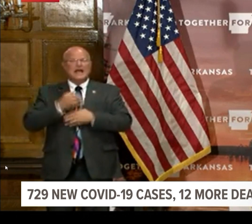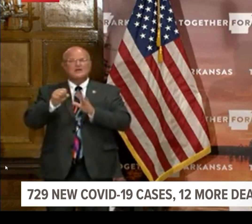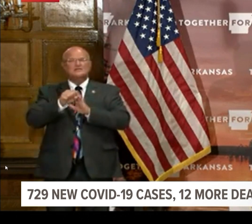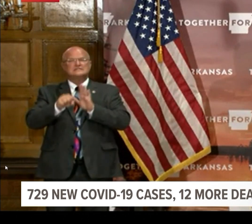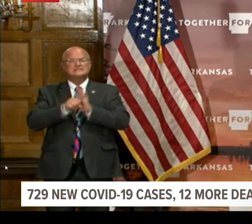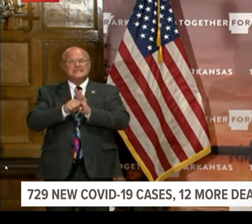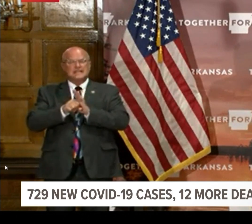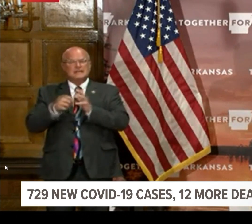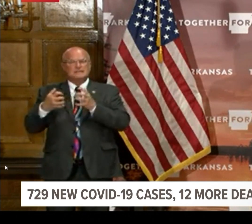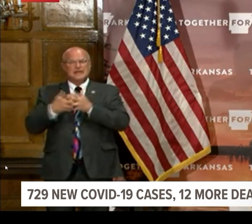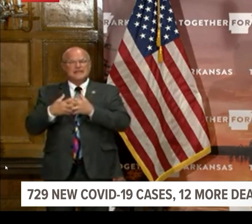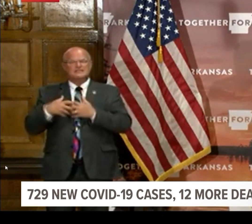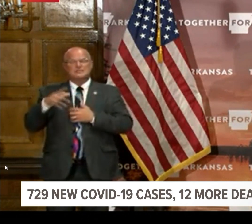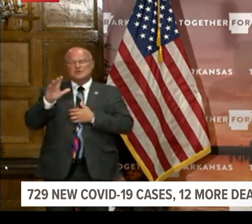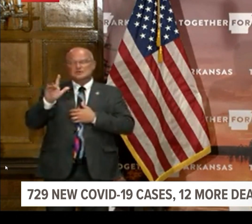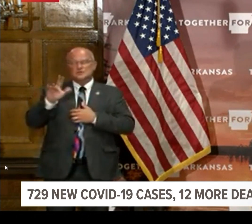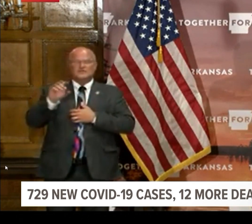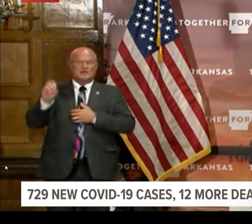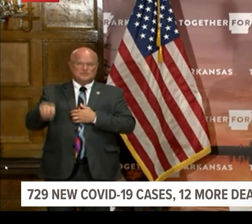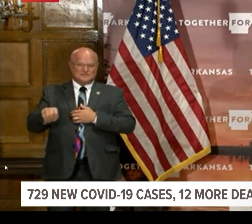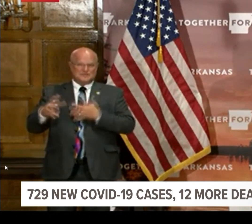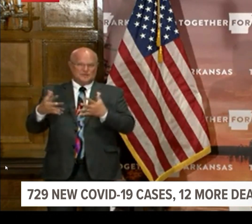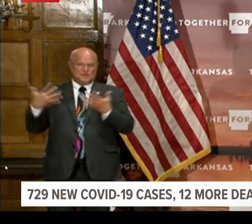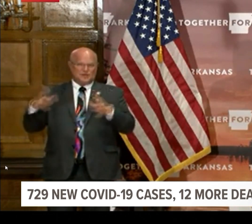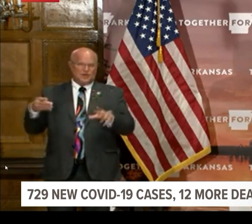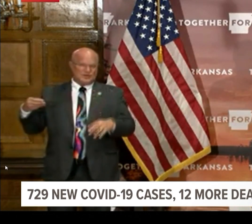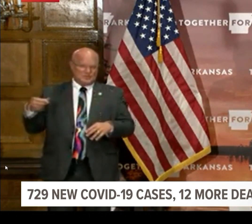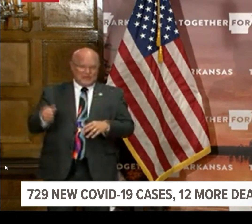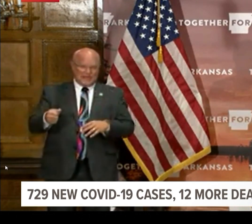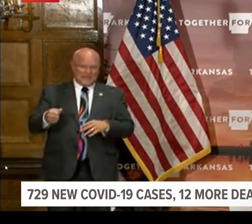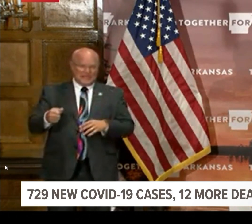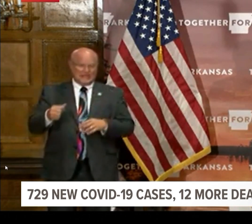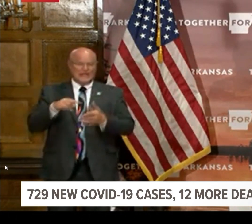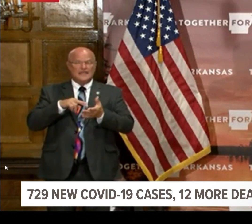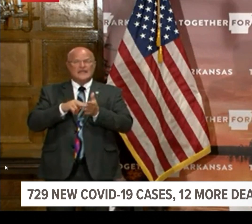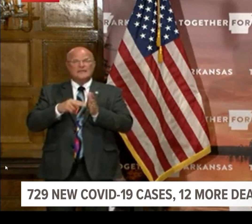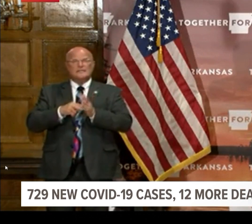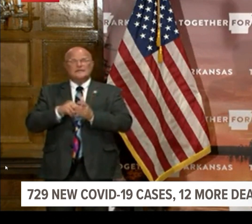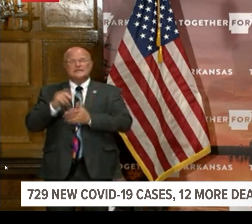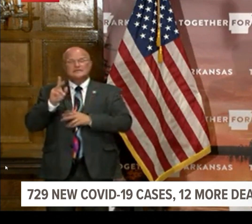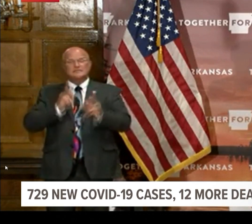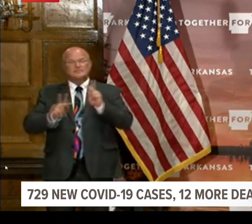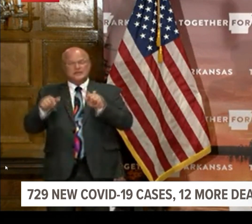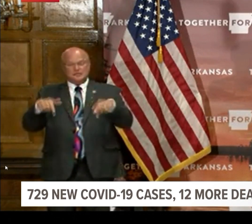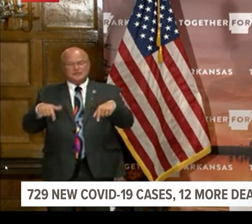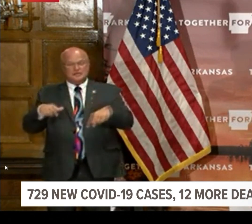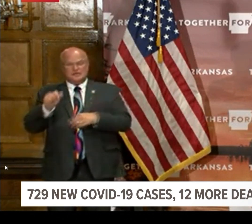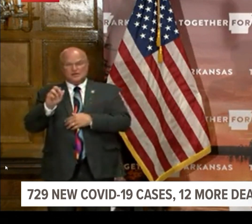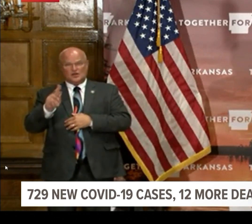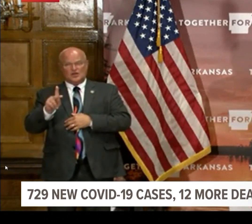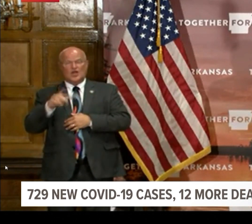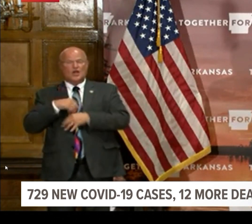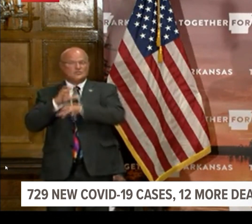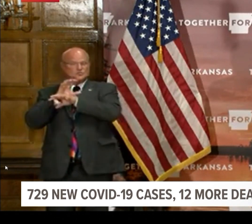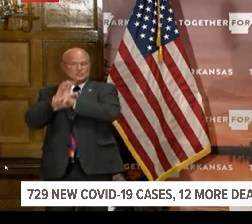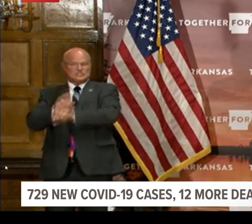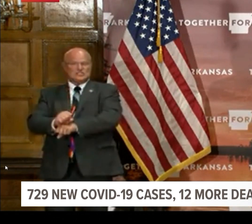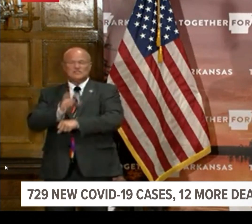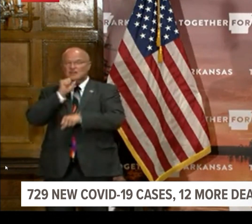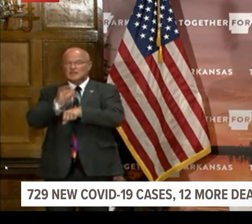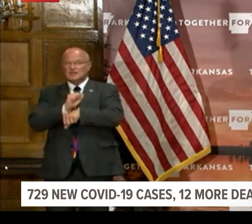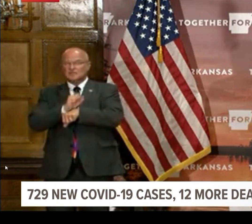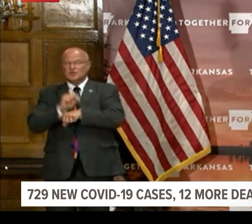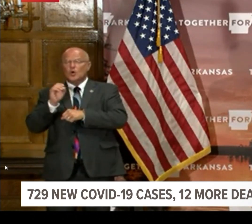match. So our 25% would be counted for in what we're already paying out. So that means that Arkansans who are on traditional unemployment or